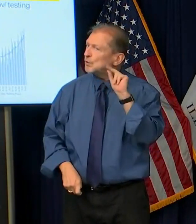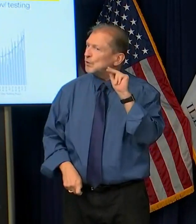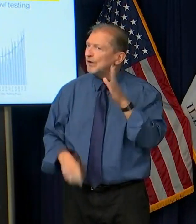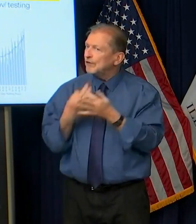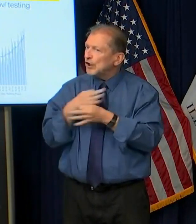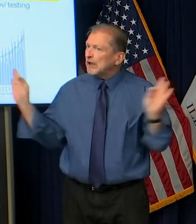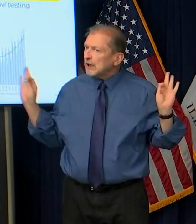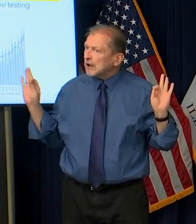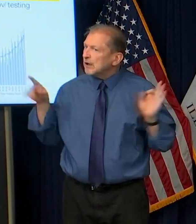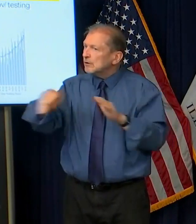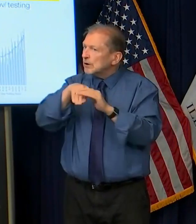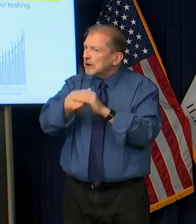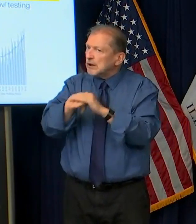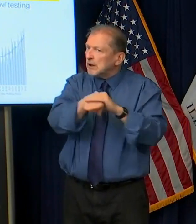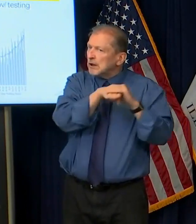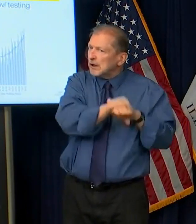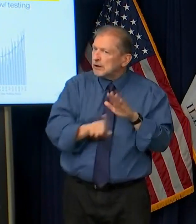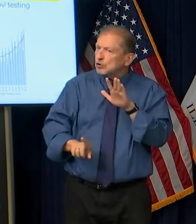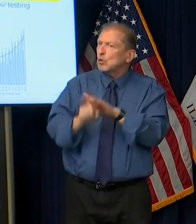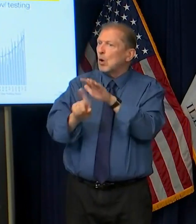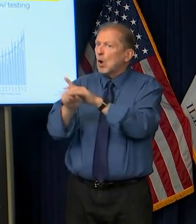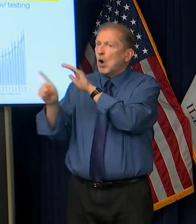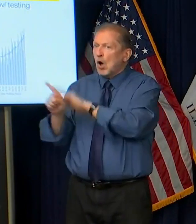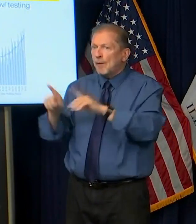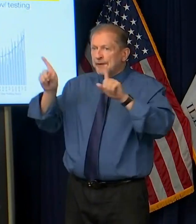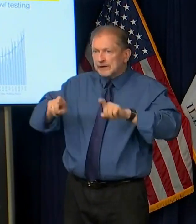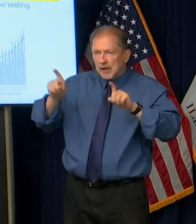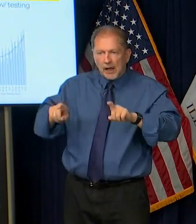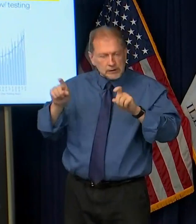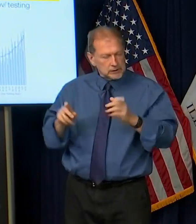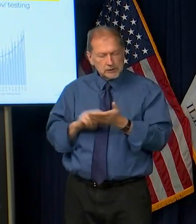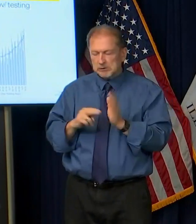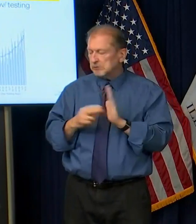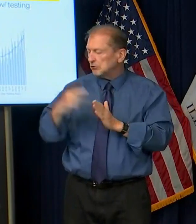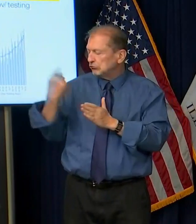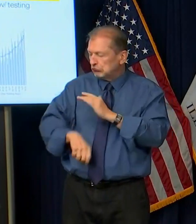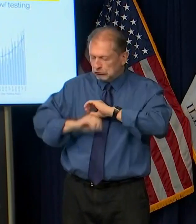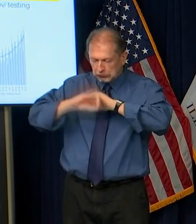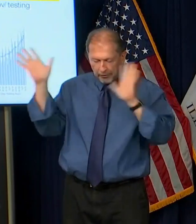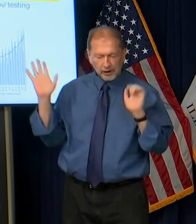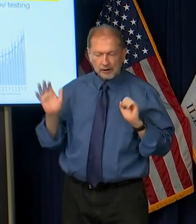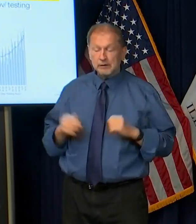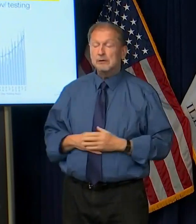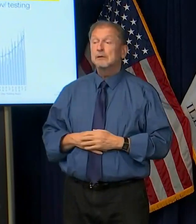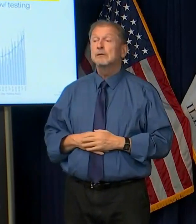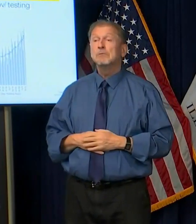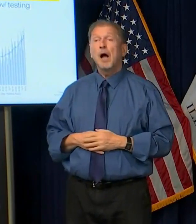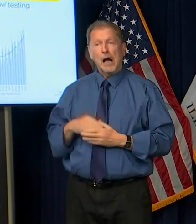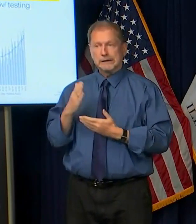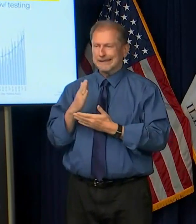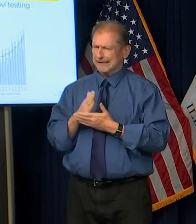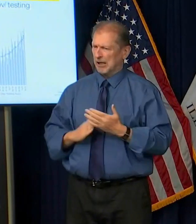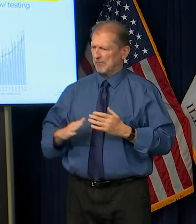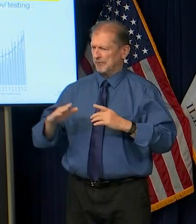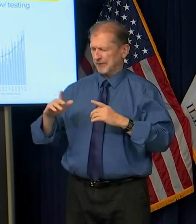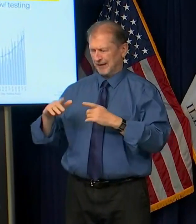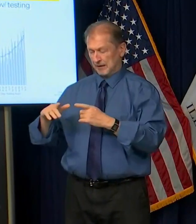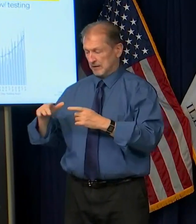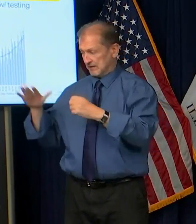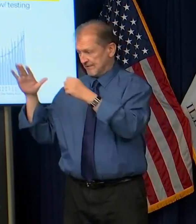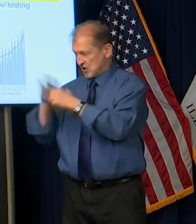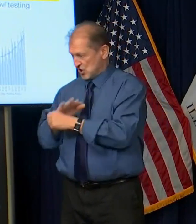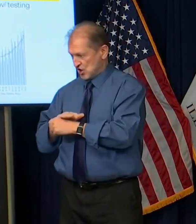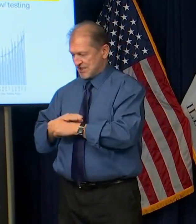visited community-based testing sites are hitting capacity before the end of their normal operating hours, so come early if you